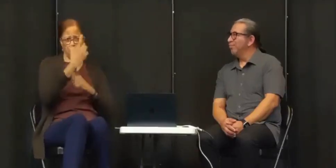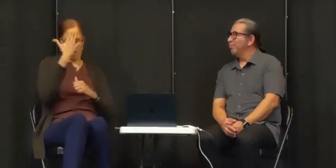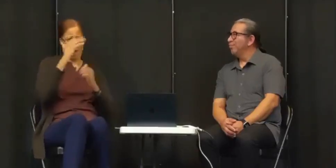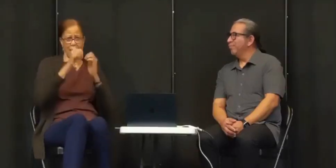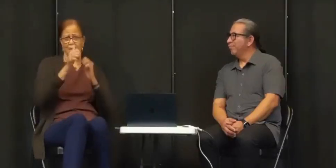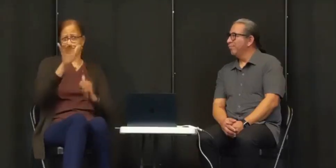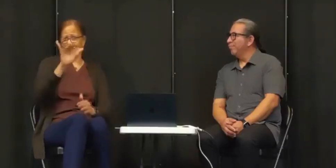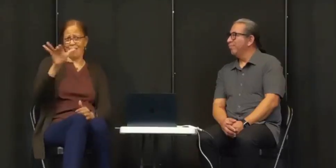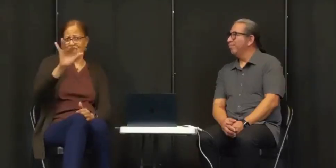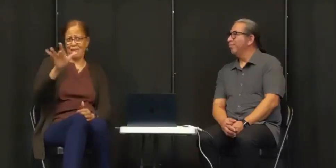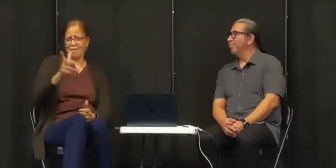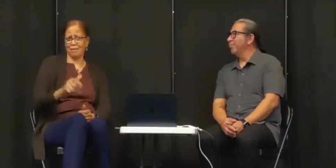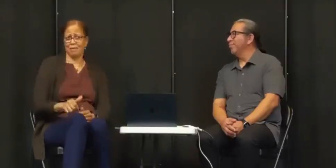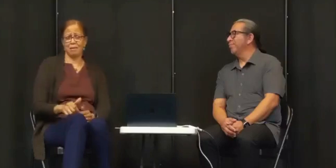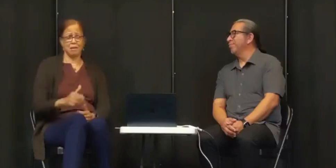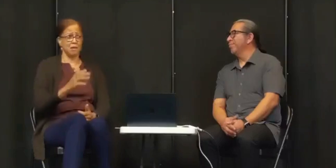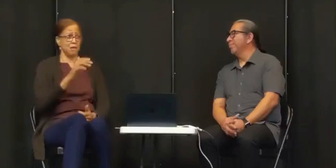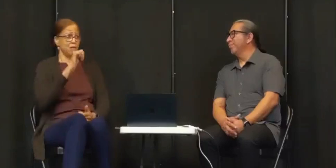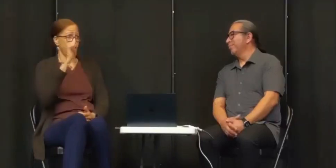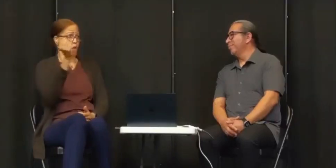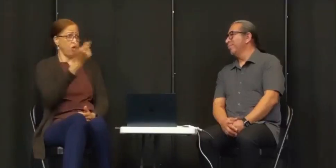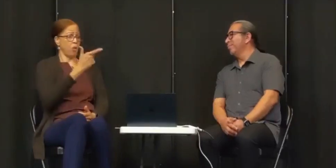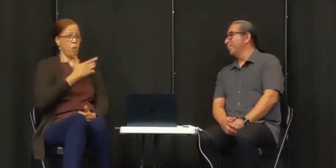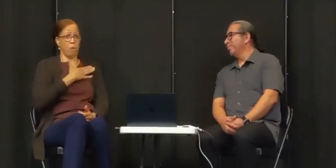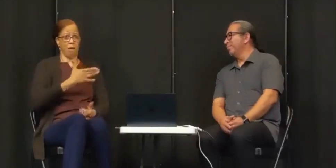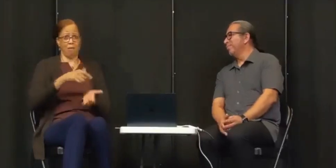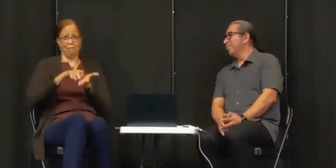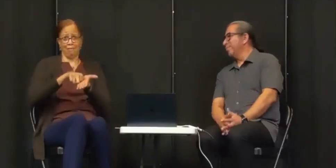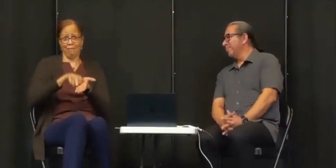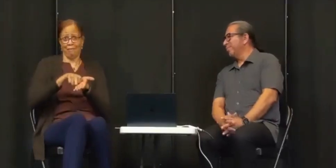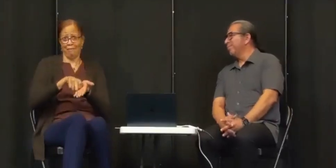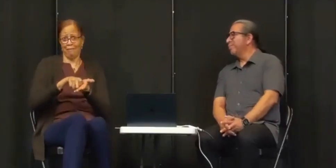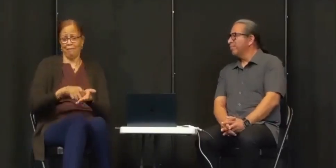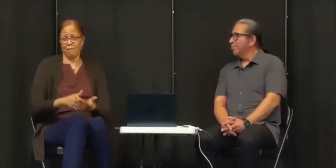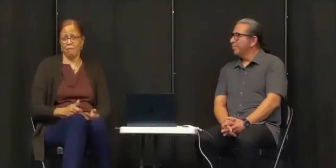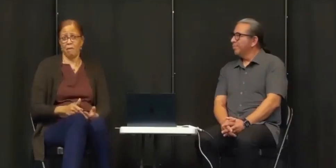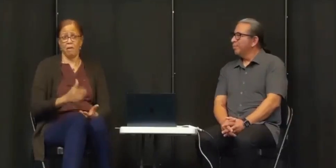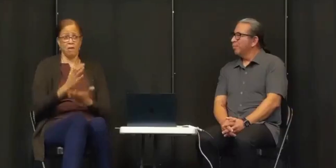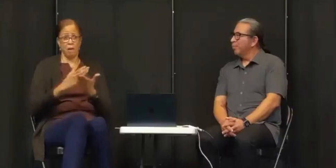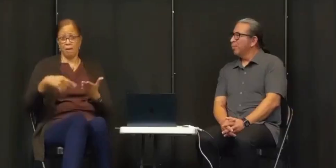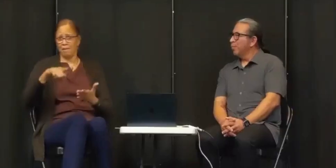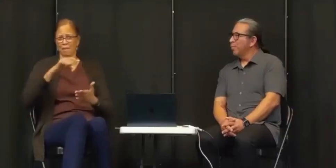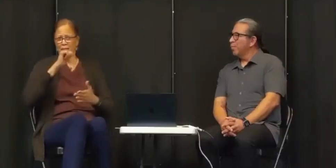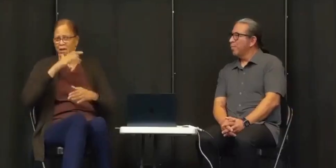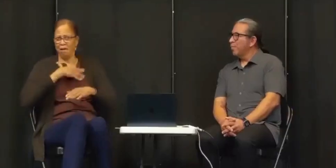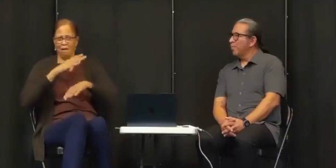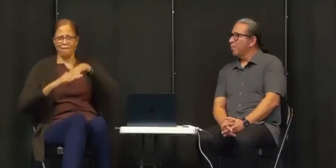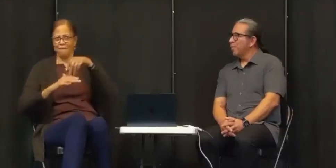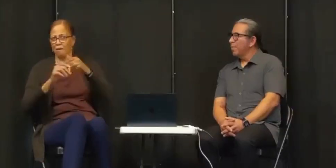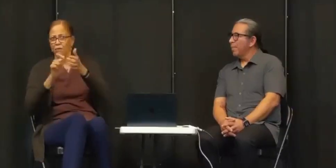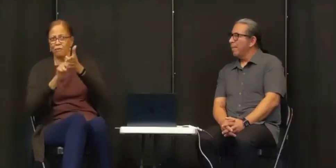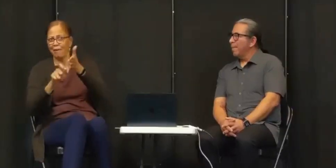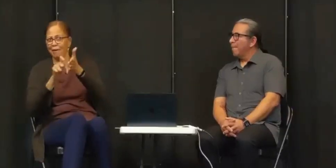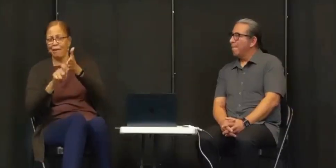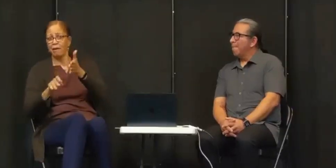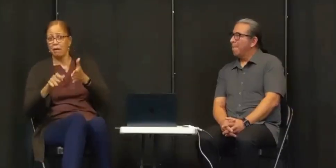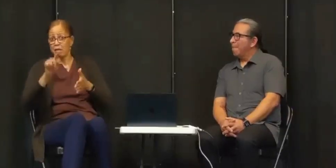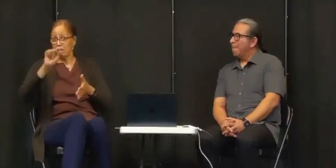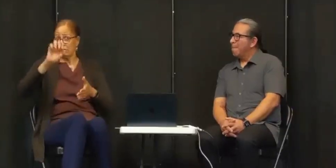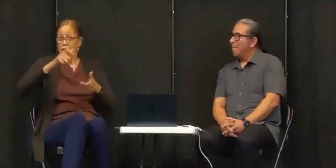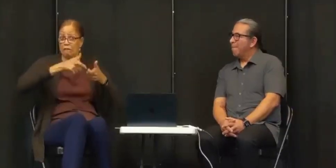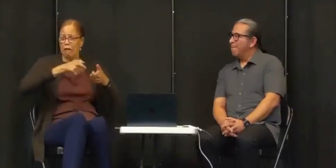No. Not everyone even knows how to fingerspell. So, you know, are they going to be willing to write back and